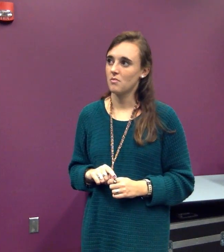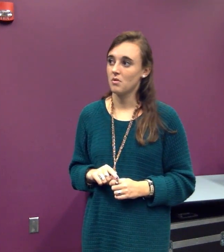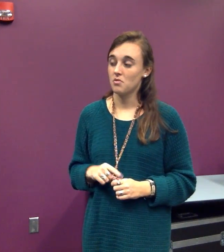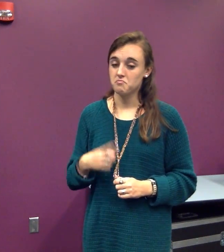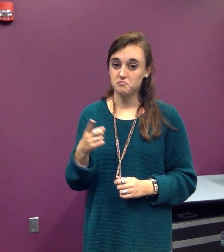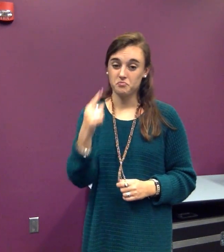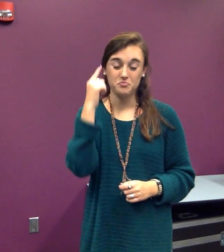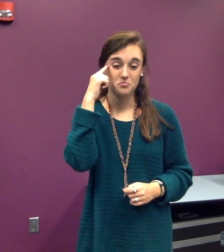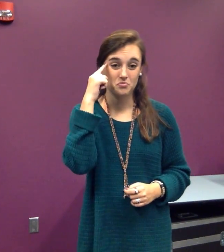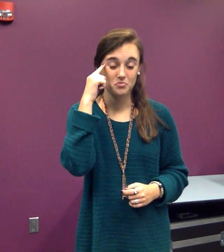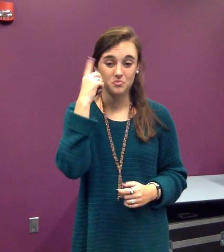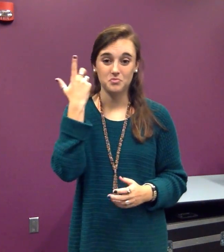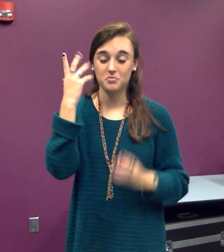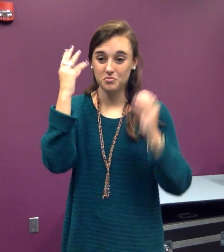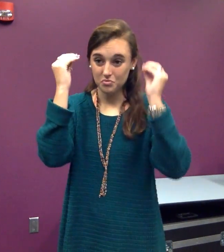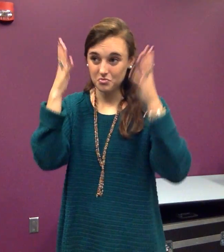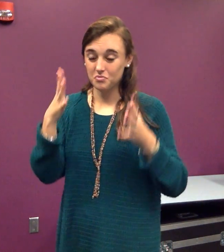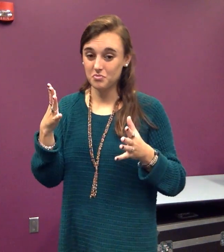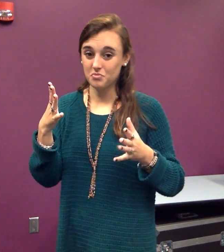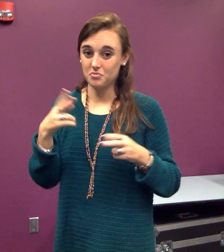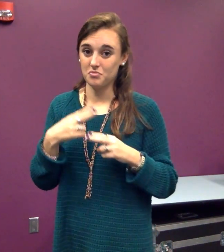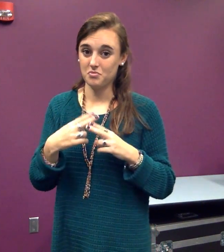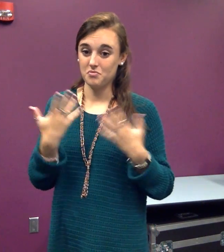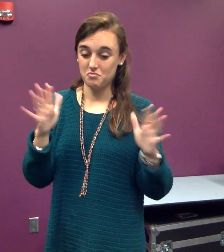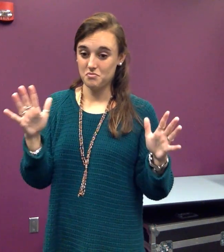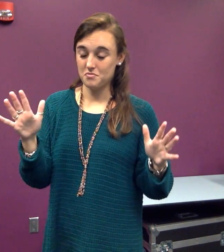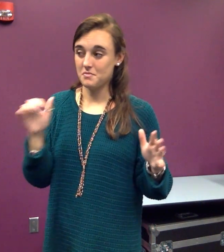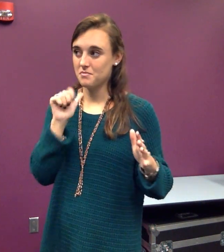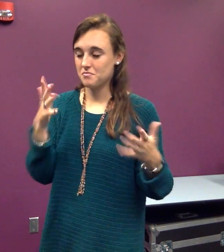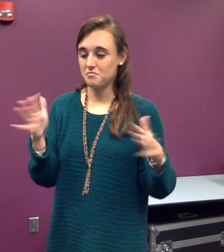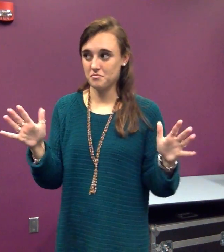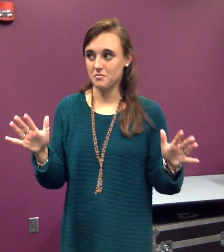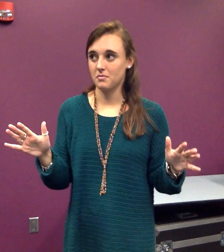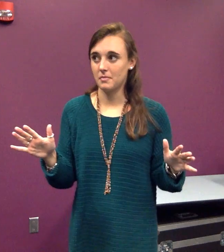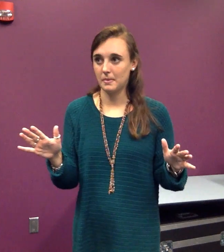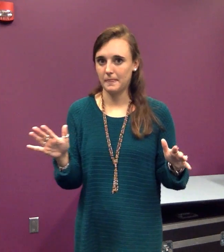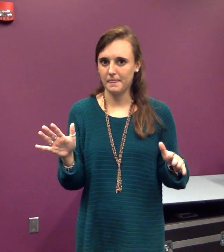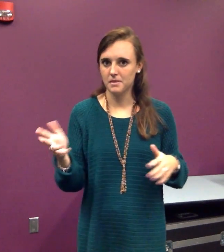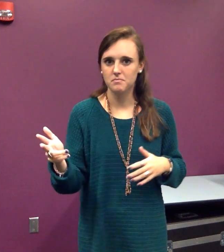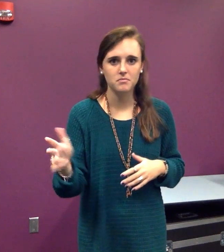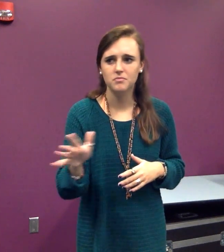but she hasn't finished. How many of you have crayons or colored pencils at home?